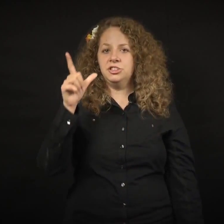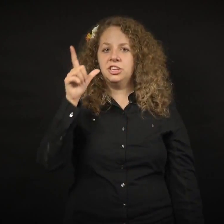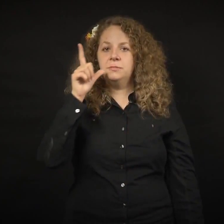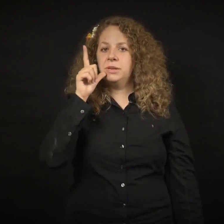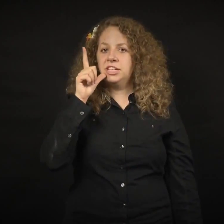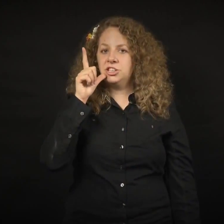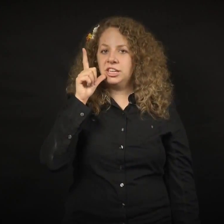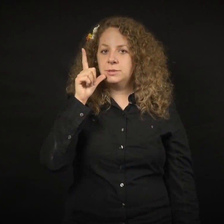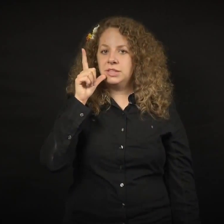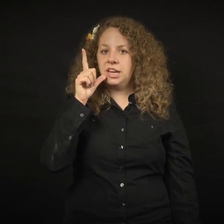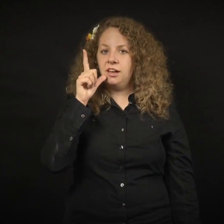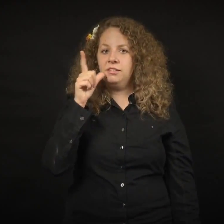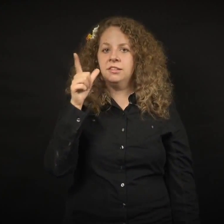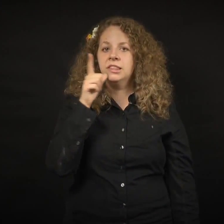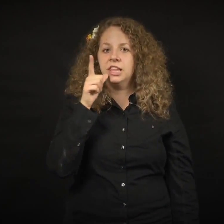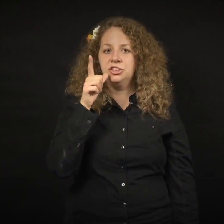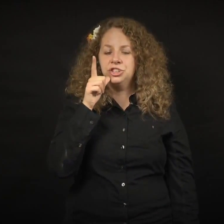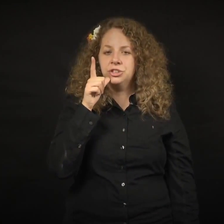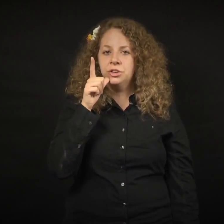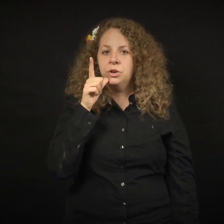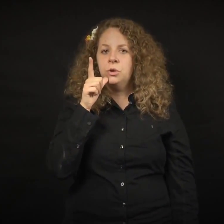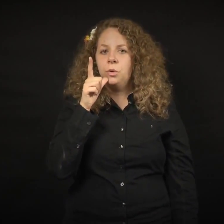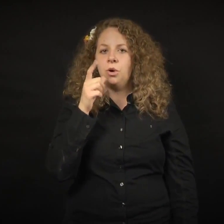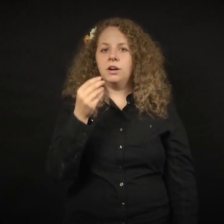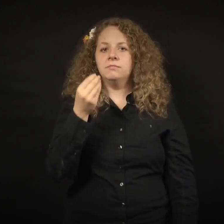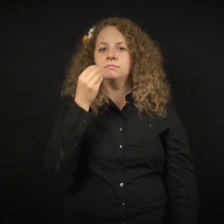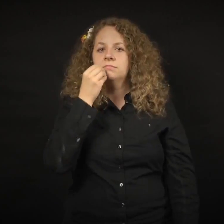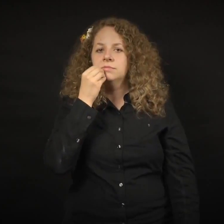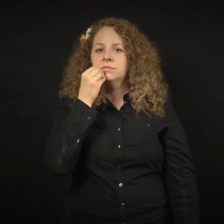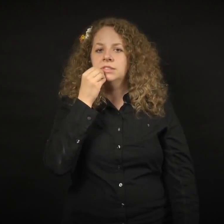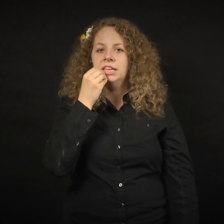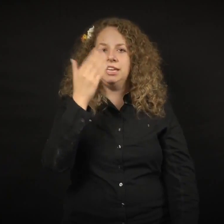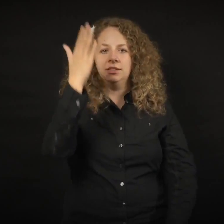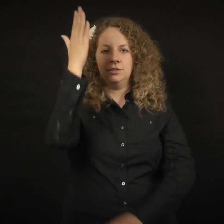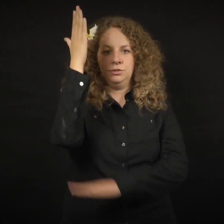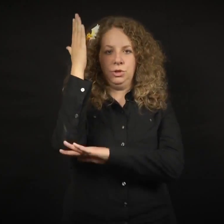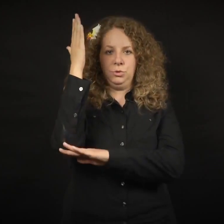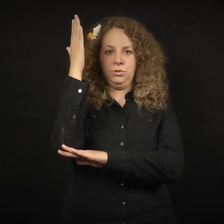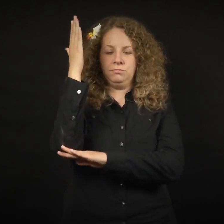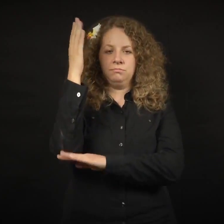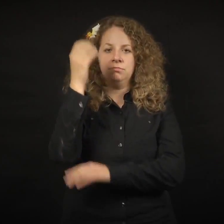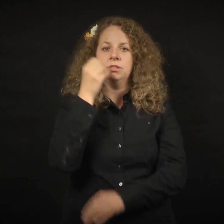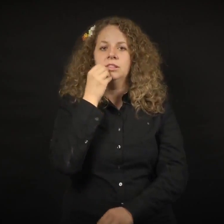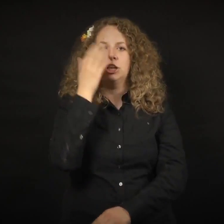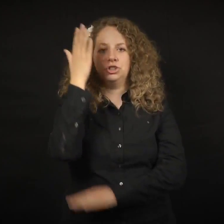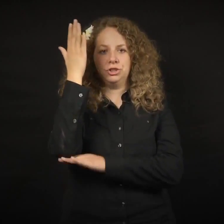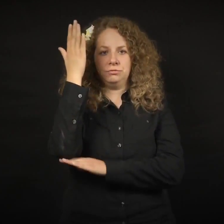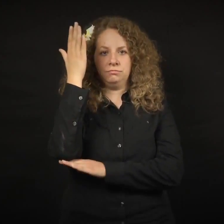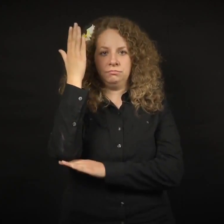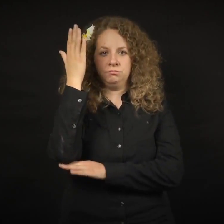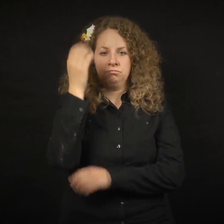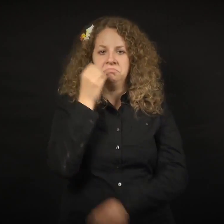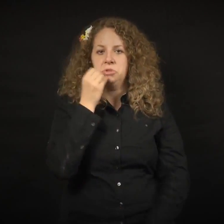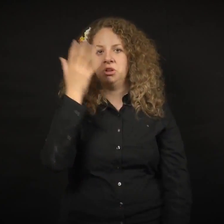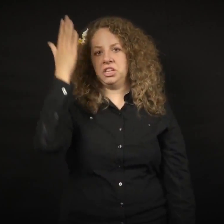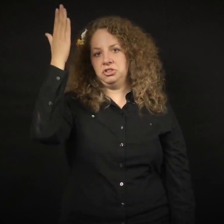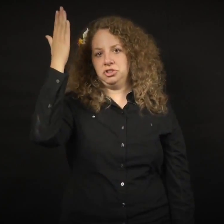Lunch can be initialized with an L, lunch, or eat noon, lunch, or lunch.